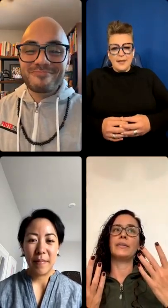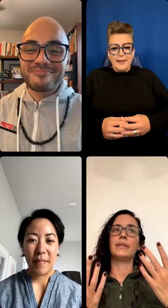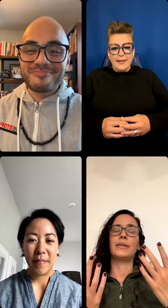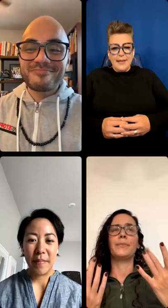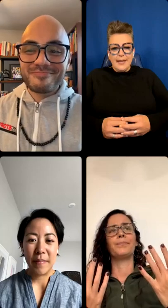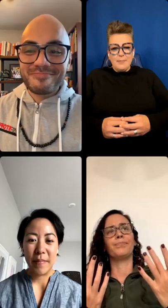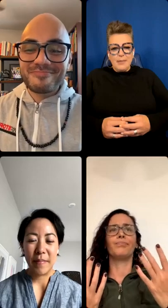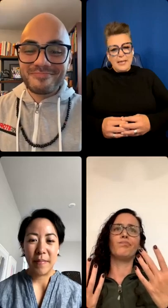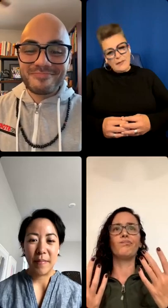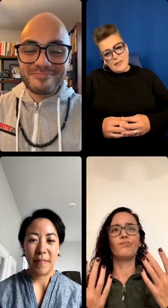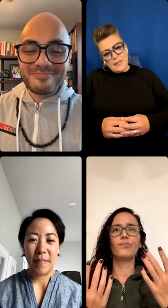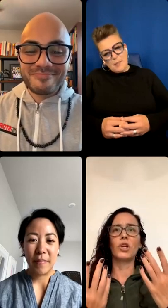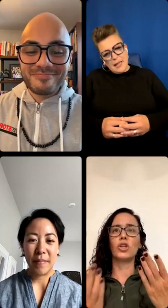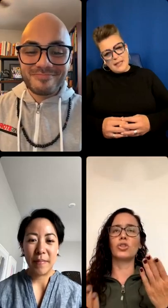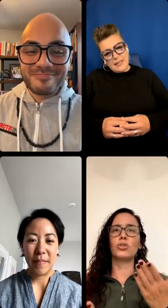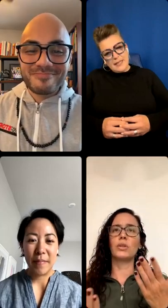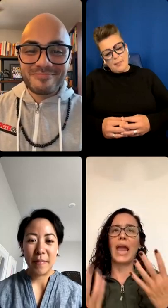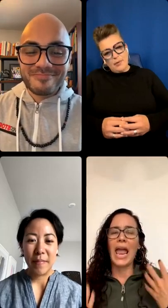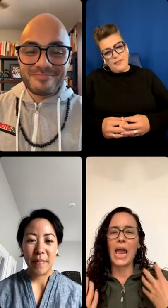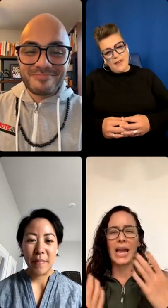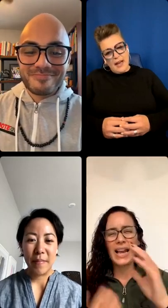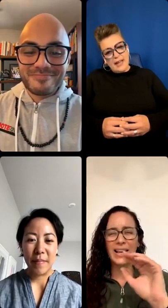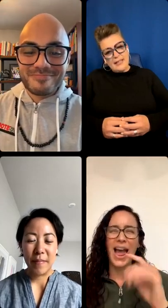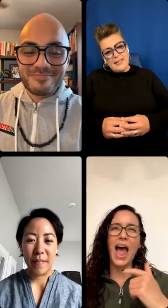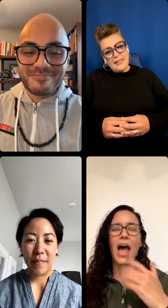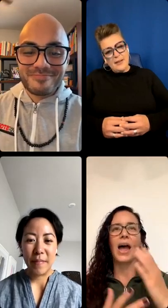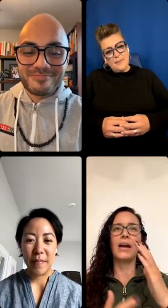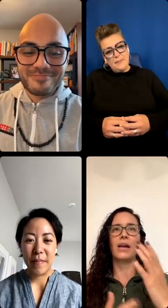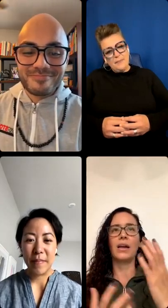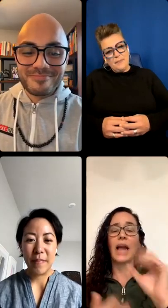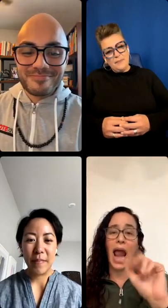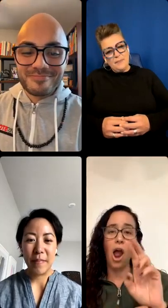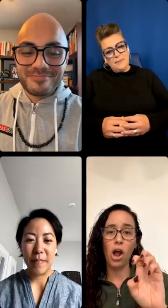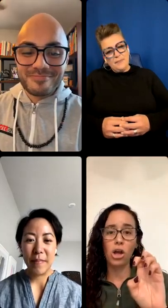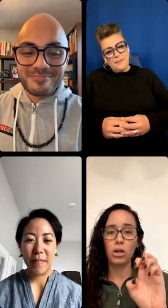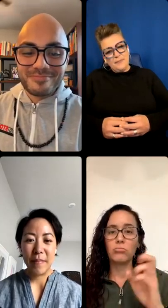folks can be in space that provides